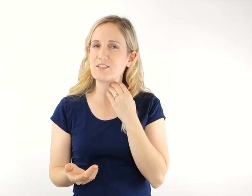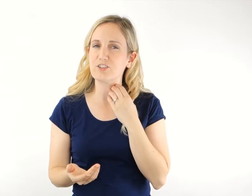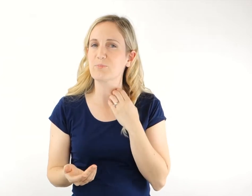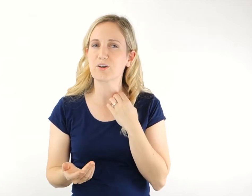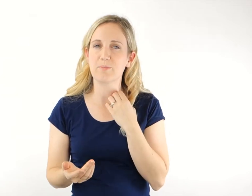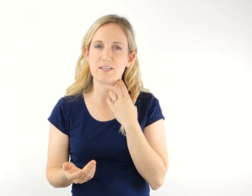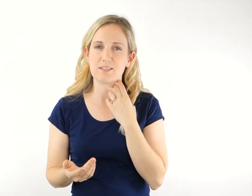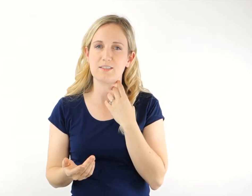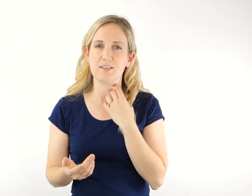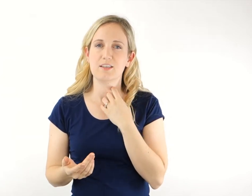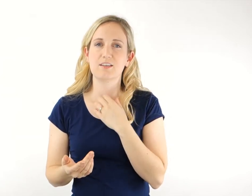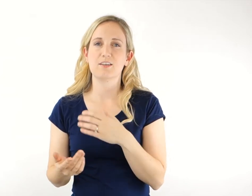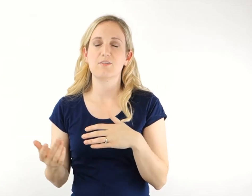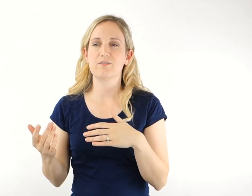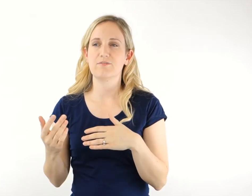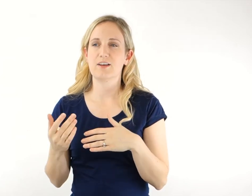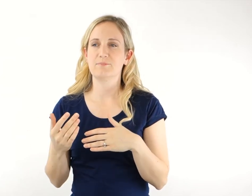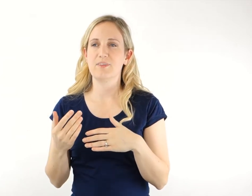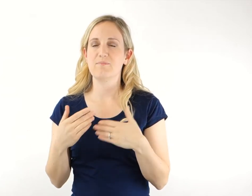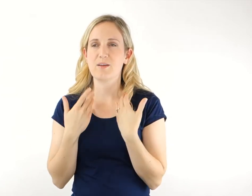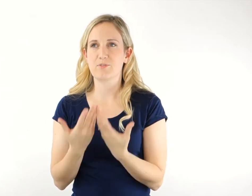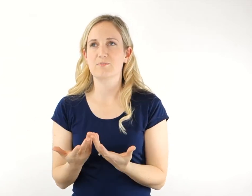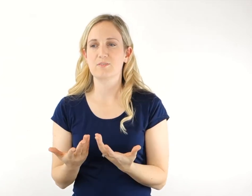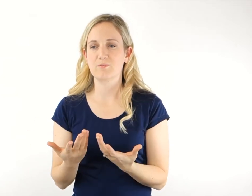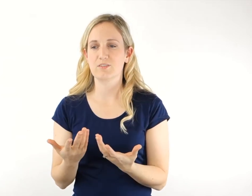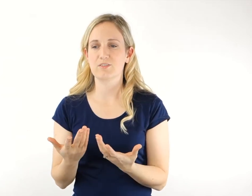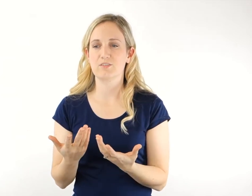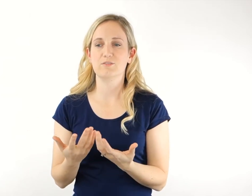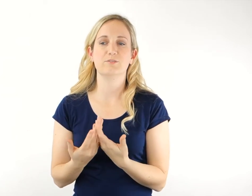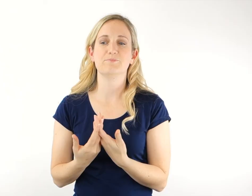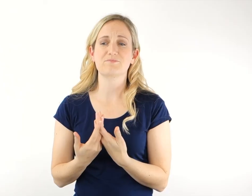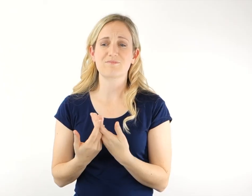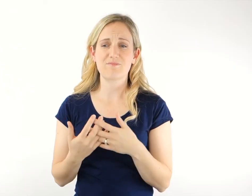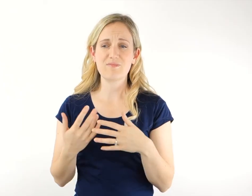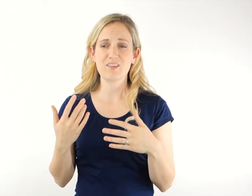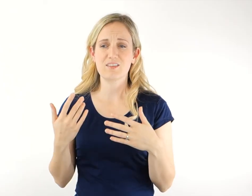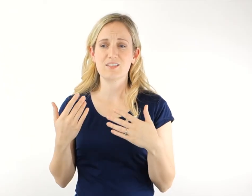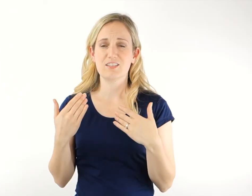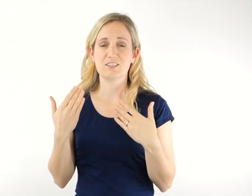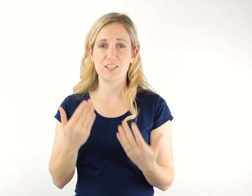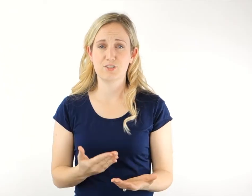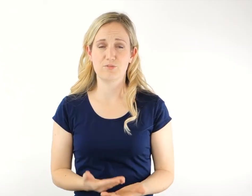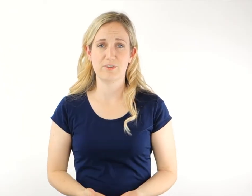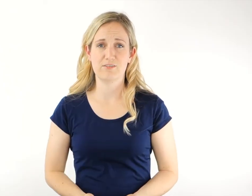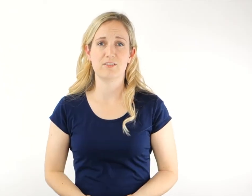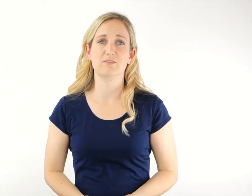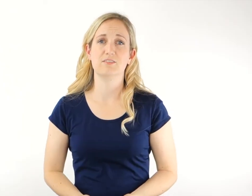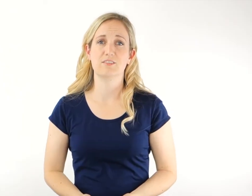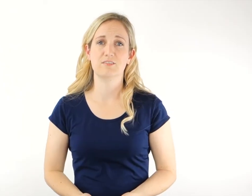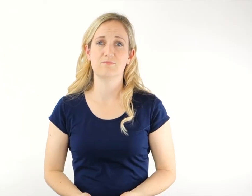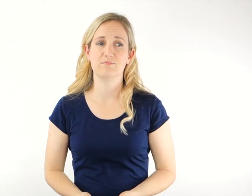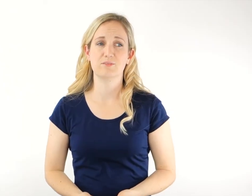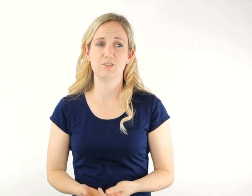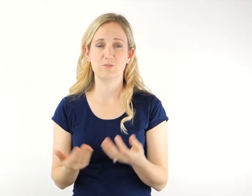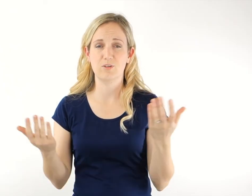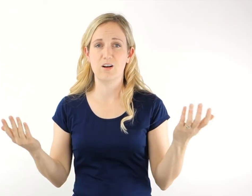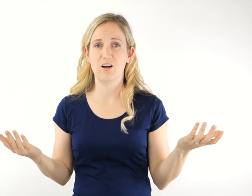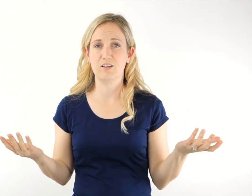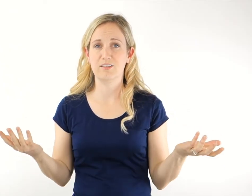on your purpose. You know, if my purpose was to teach 3-year-olds who all have